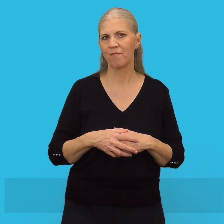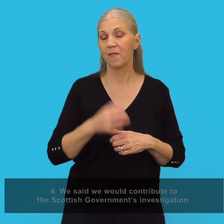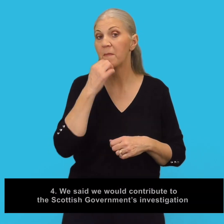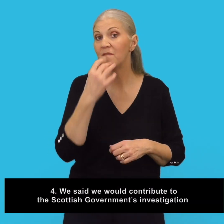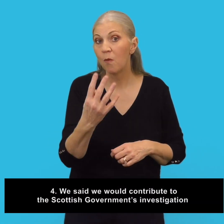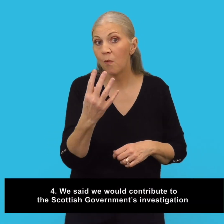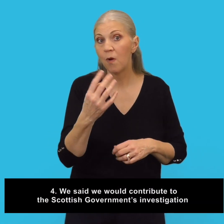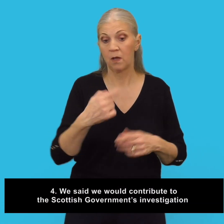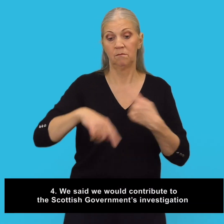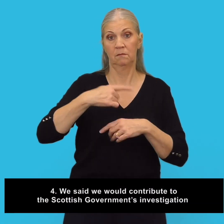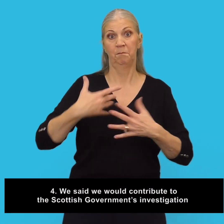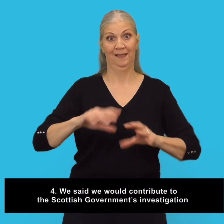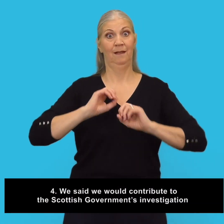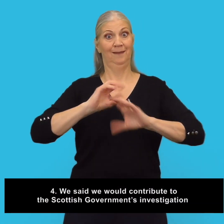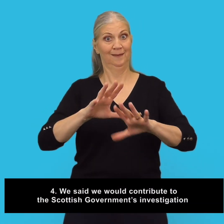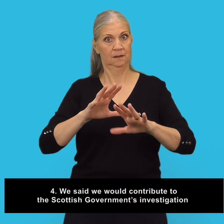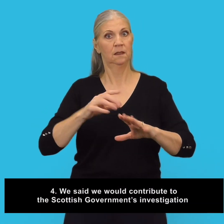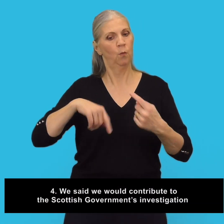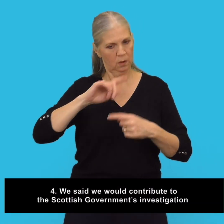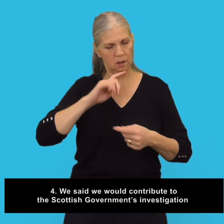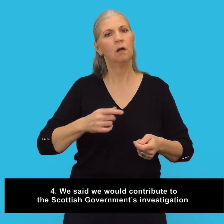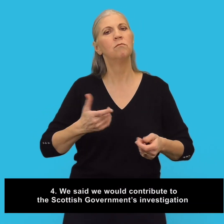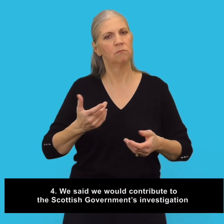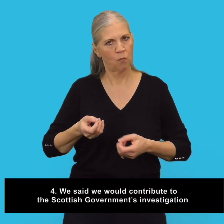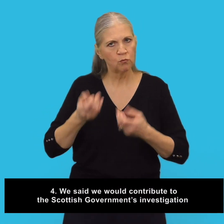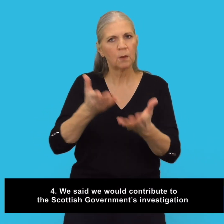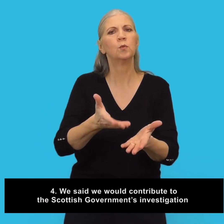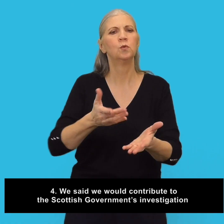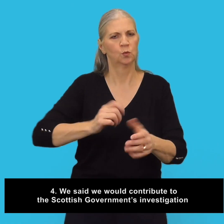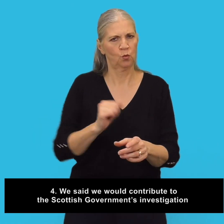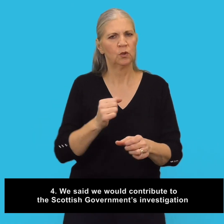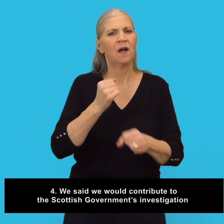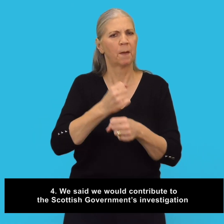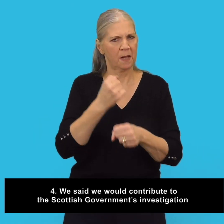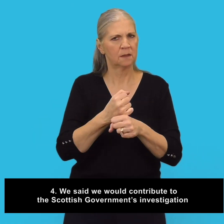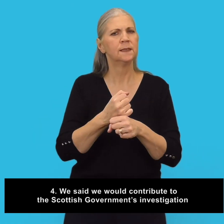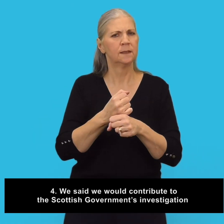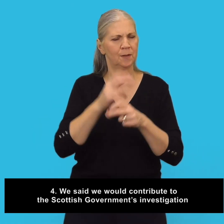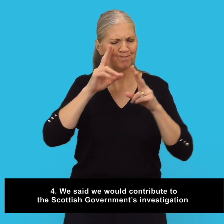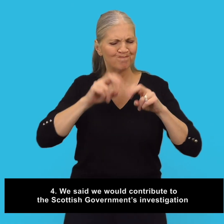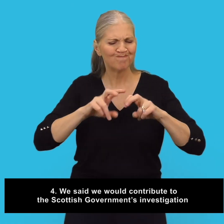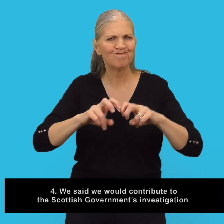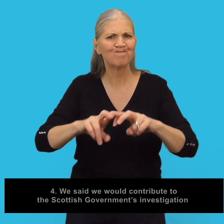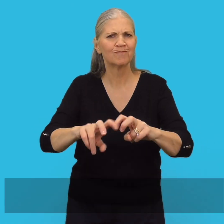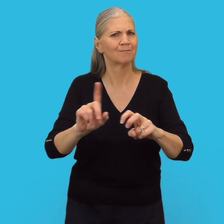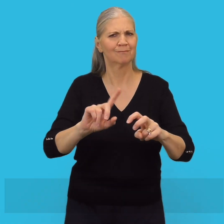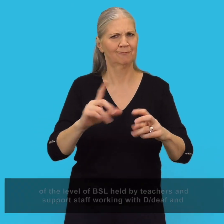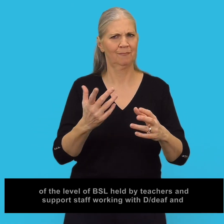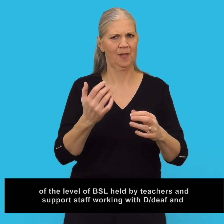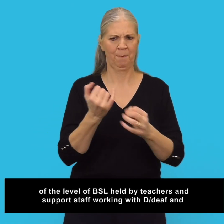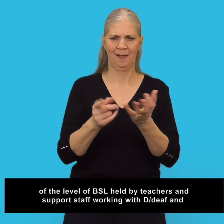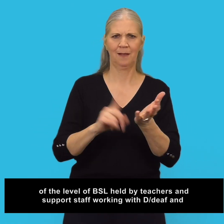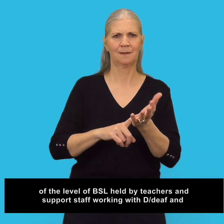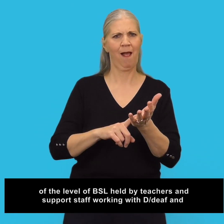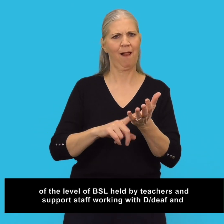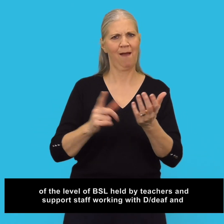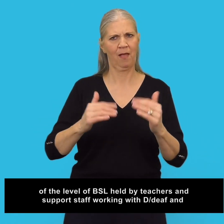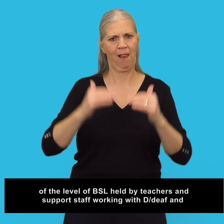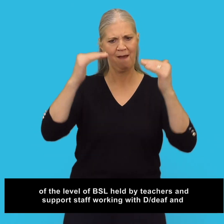Number 4. We said we would contribute to the Scottish Government's investigation of the